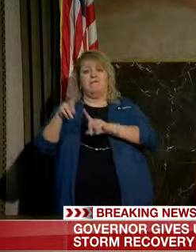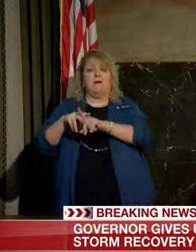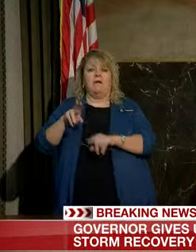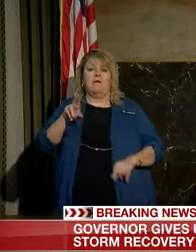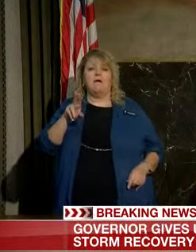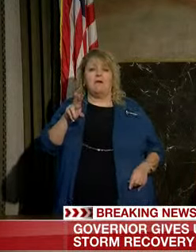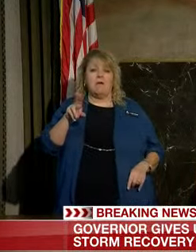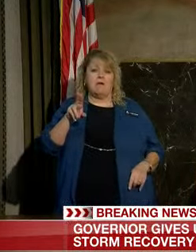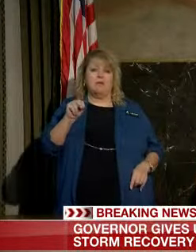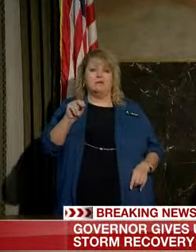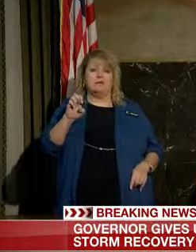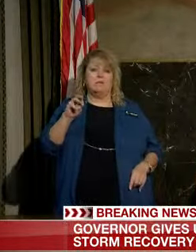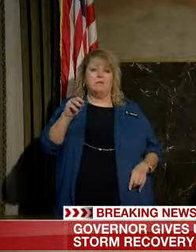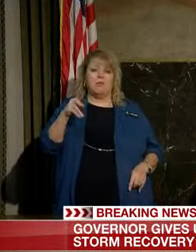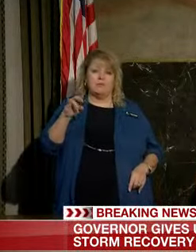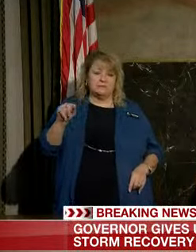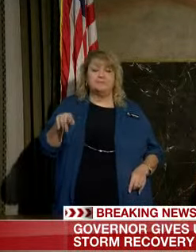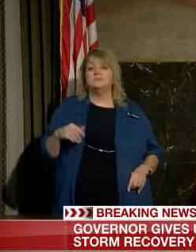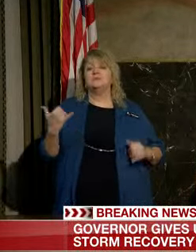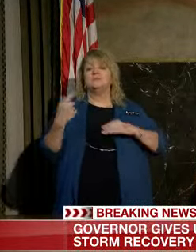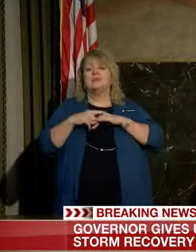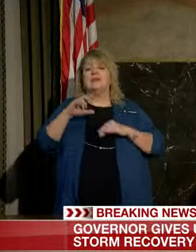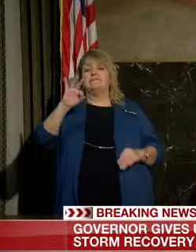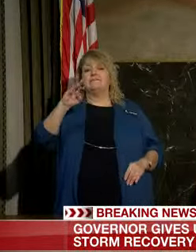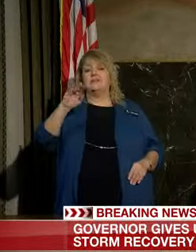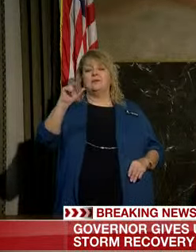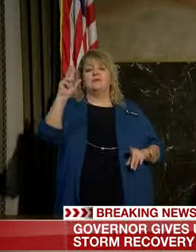To date, FEMA has approved more than